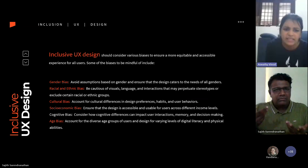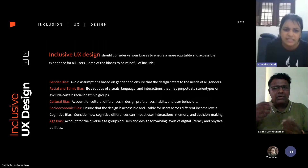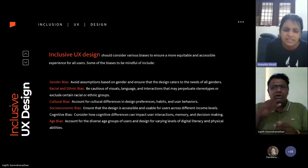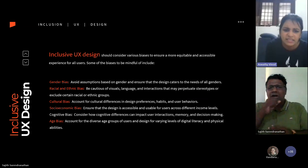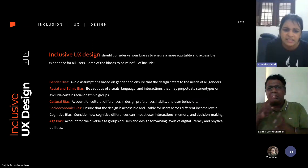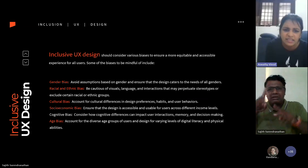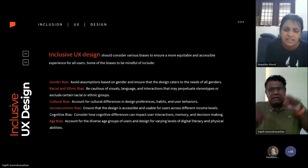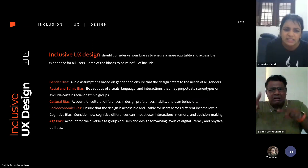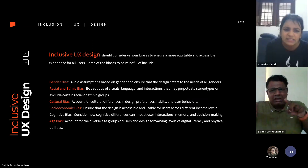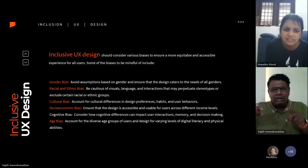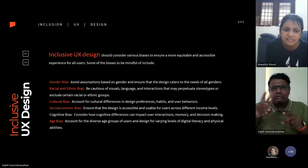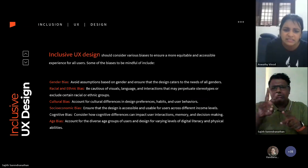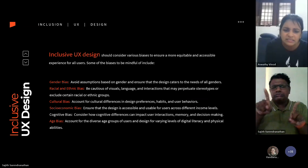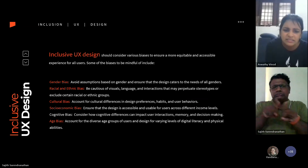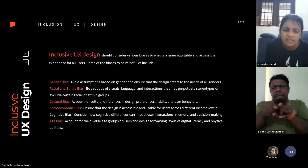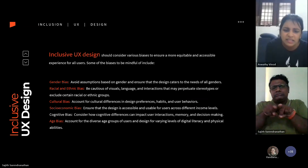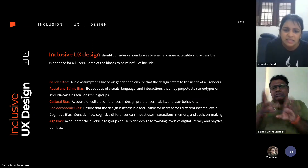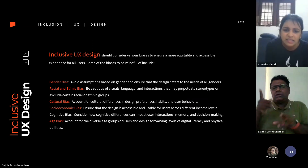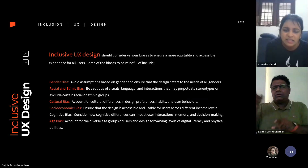age-related biases.